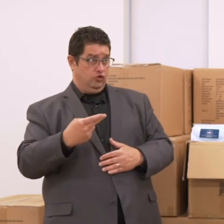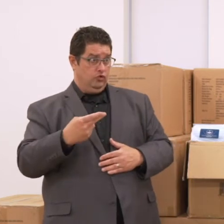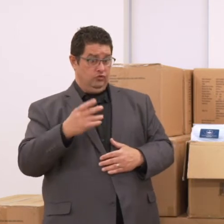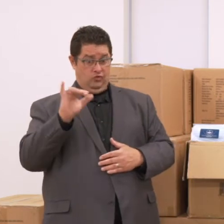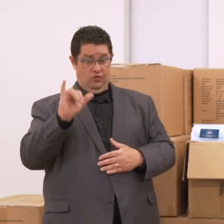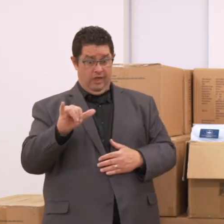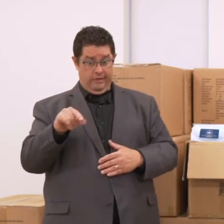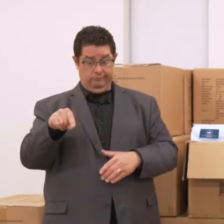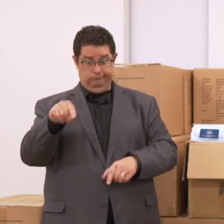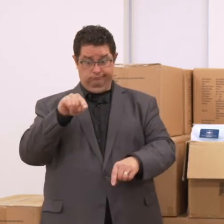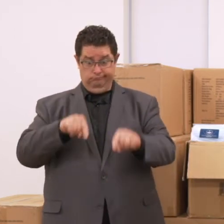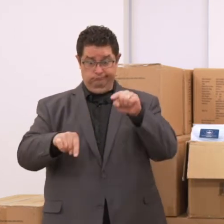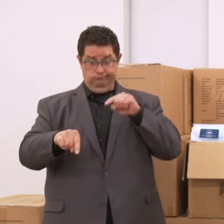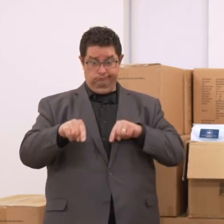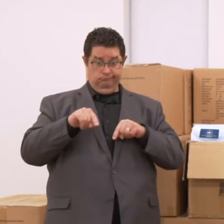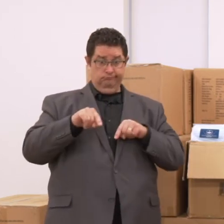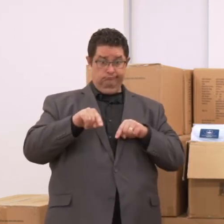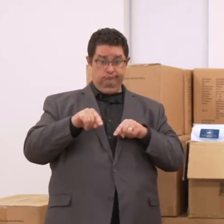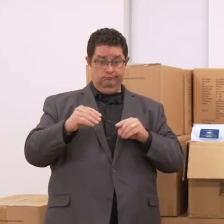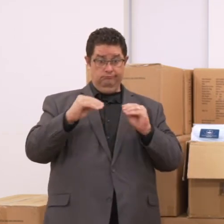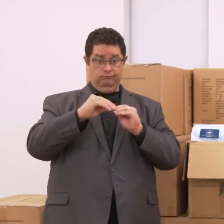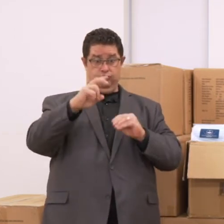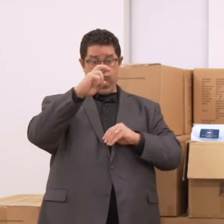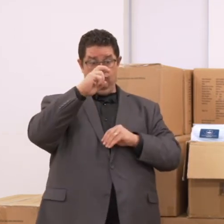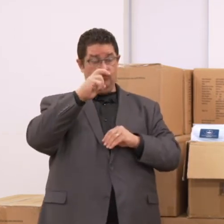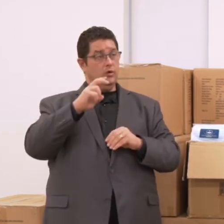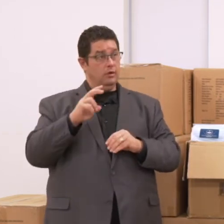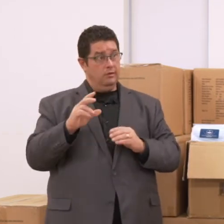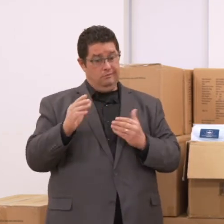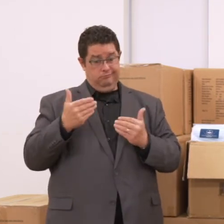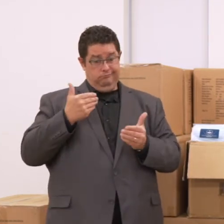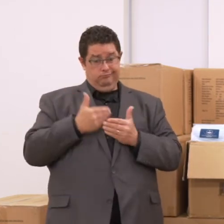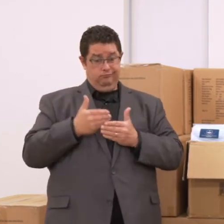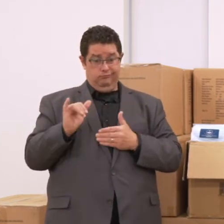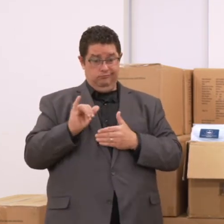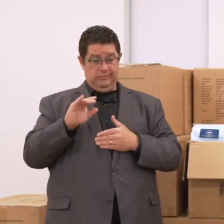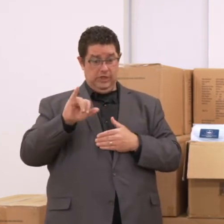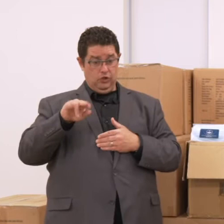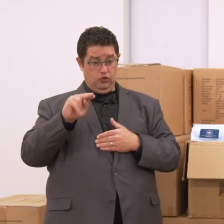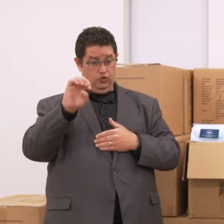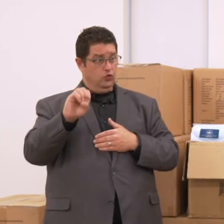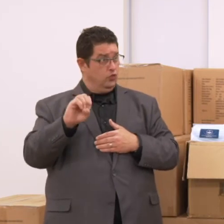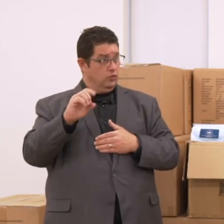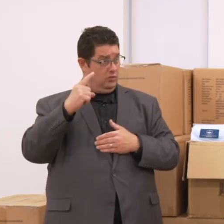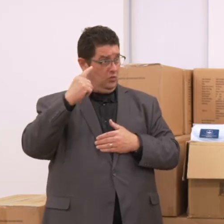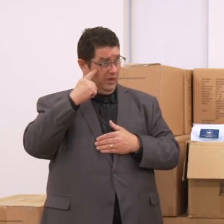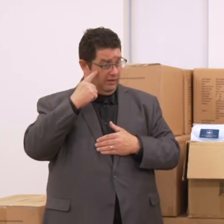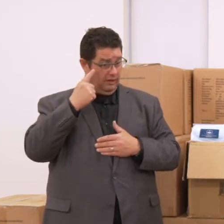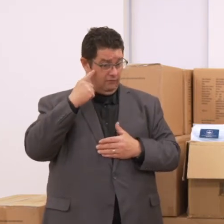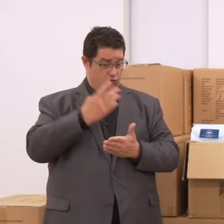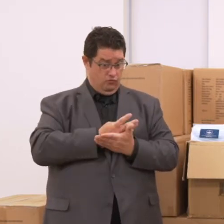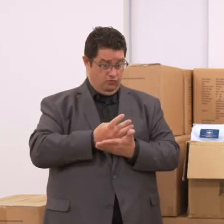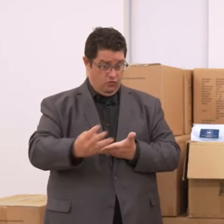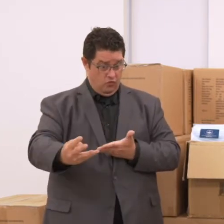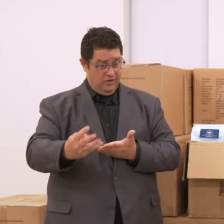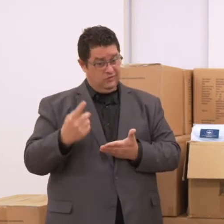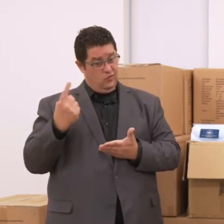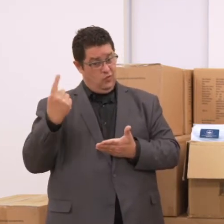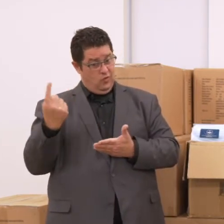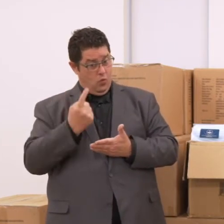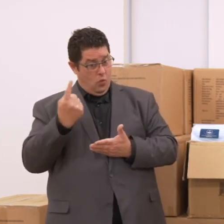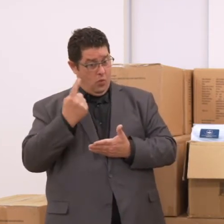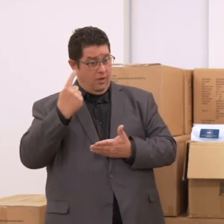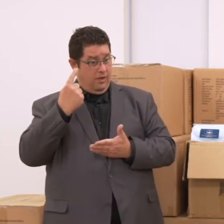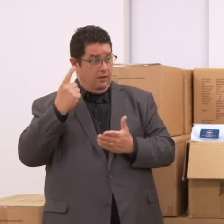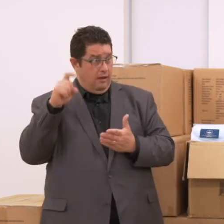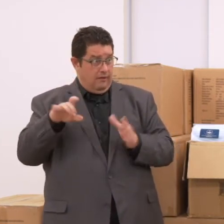step backwards a little bit to where we were in June, we believe for the next 4 weeks, and we believe we'll only have to do this for 4